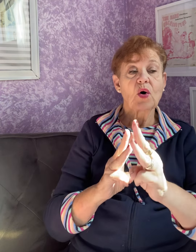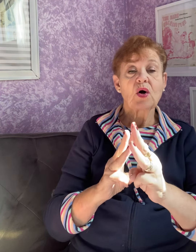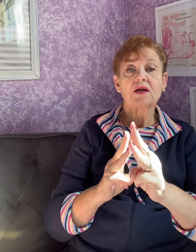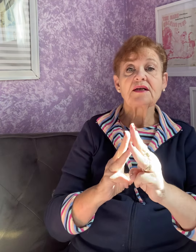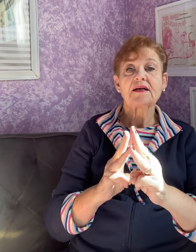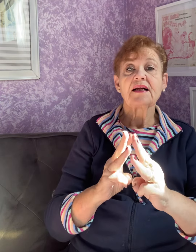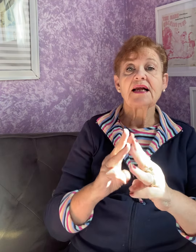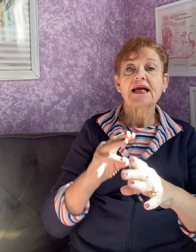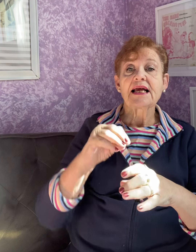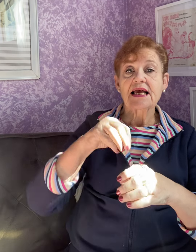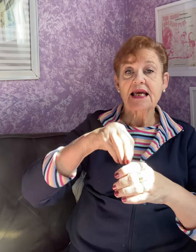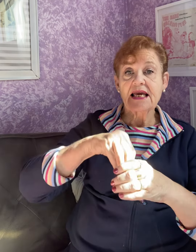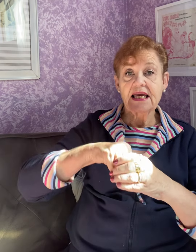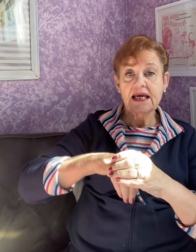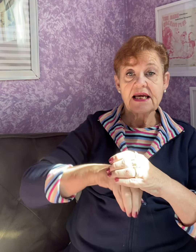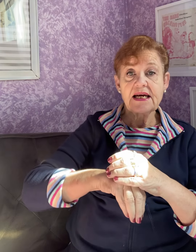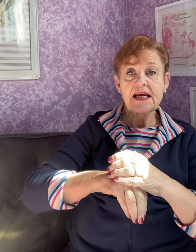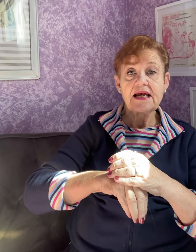World, in,